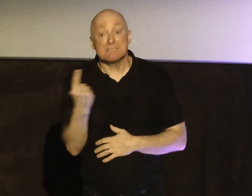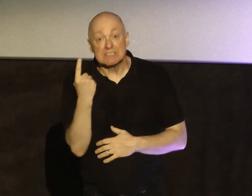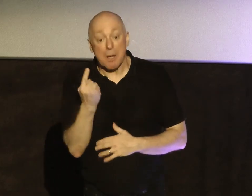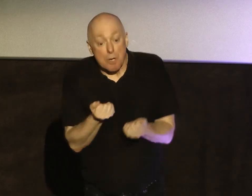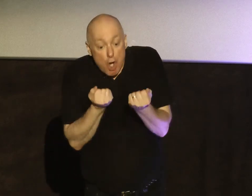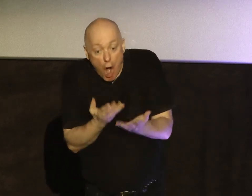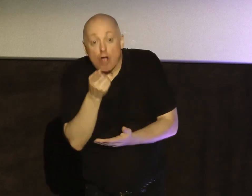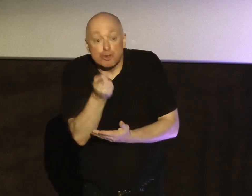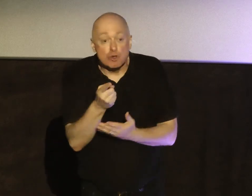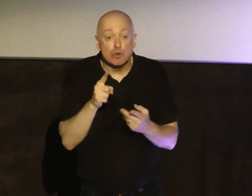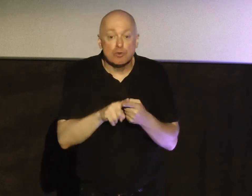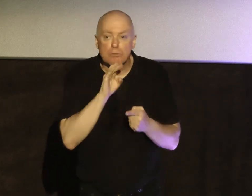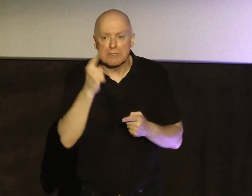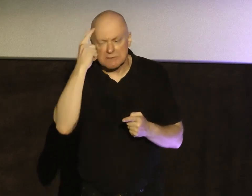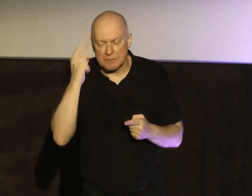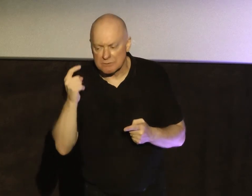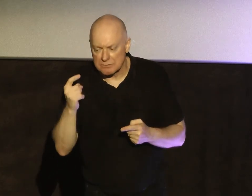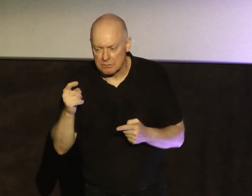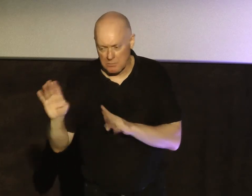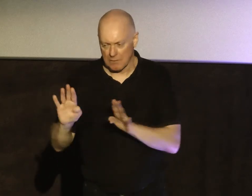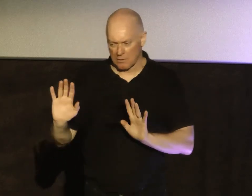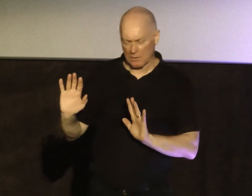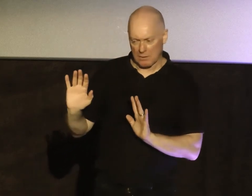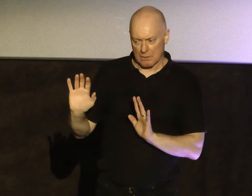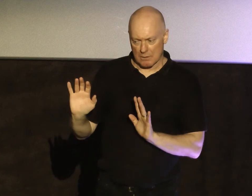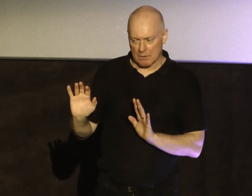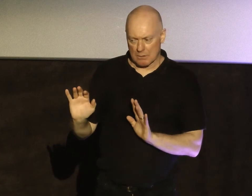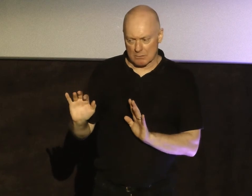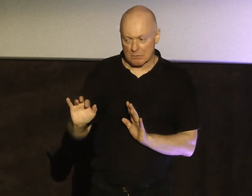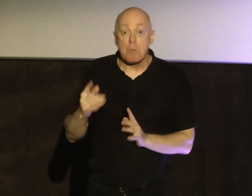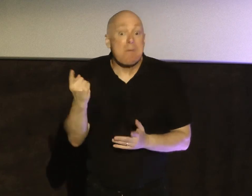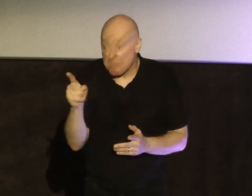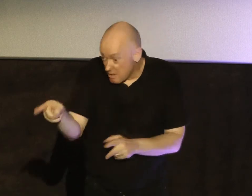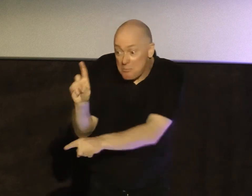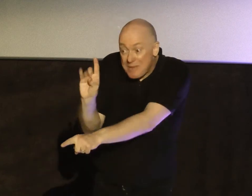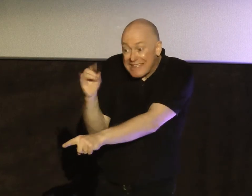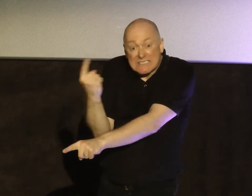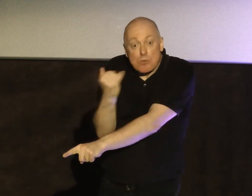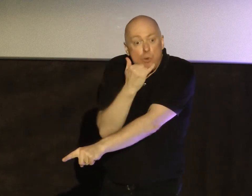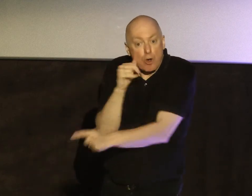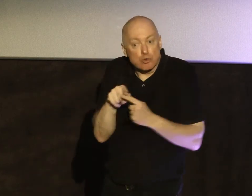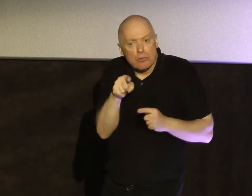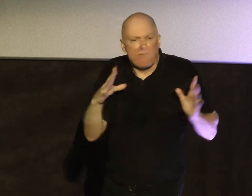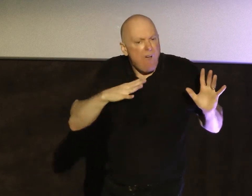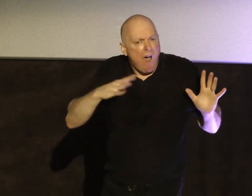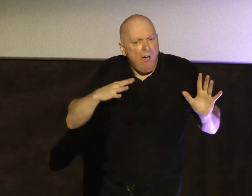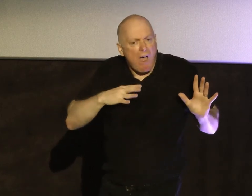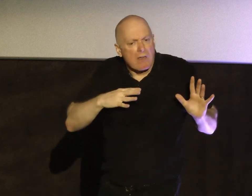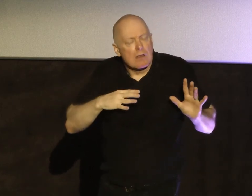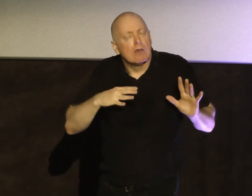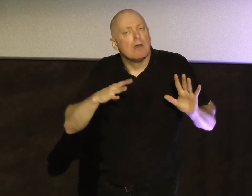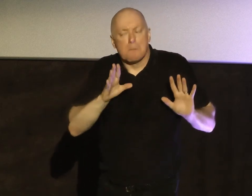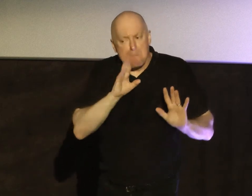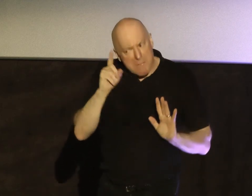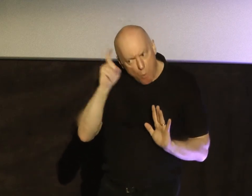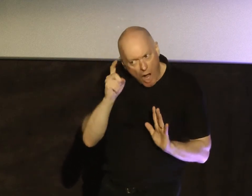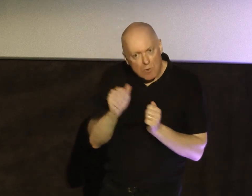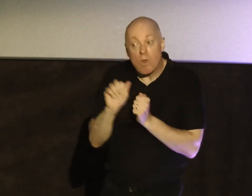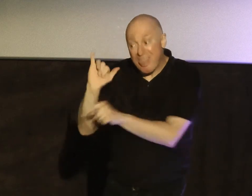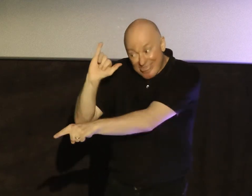you to be suspicious of their behavior because they legitimately did something wrong to you, fine, walk in wisdom with that person.